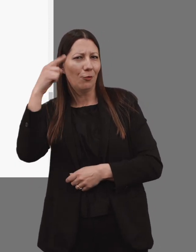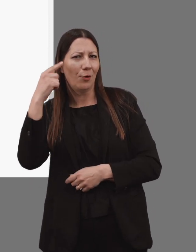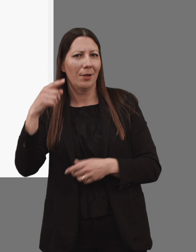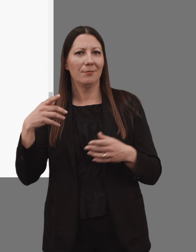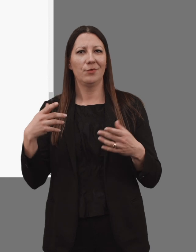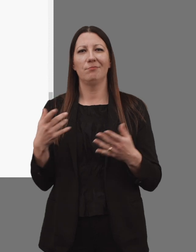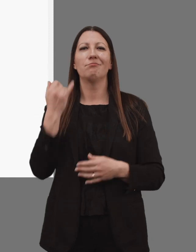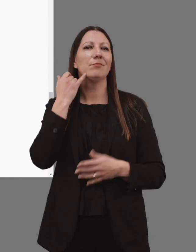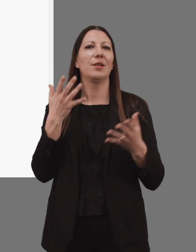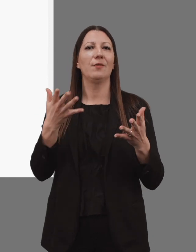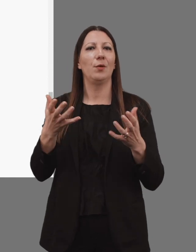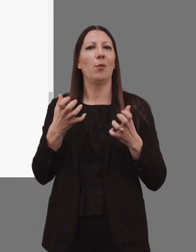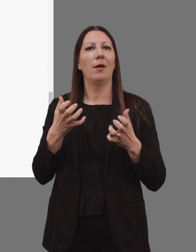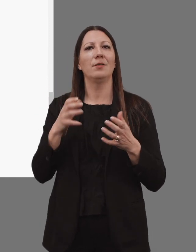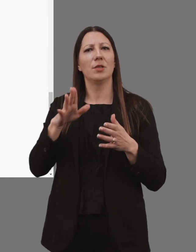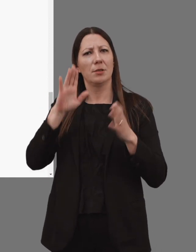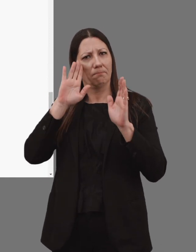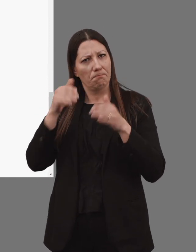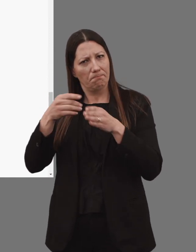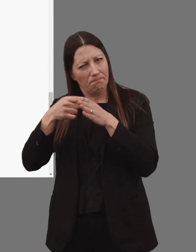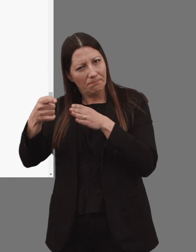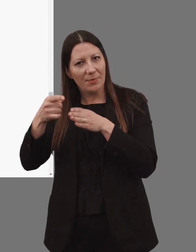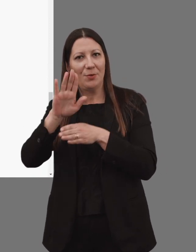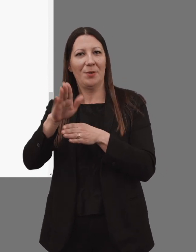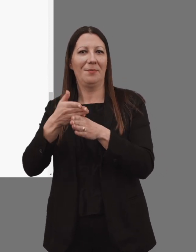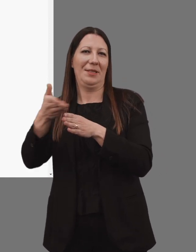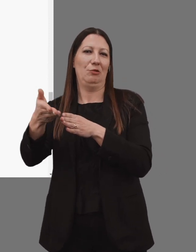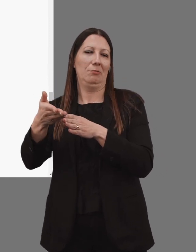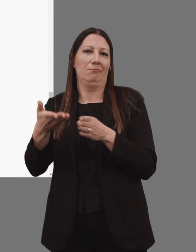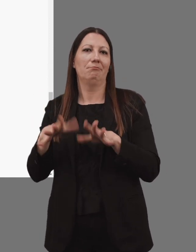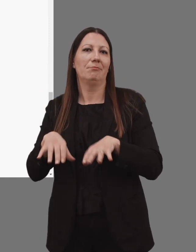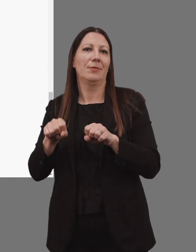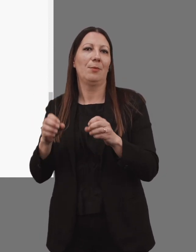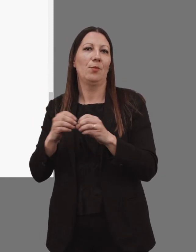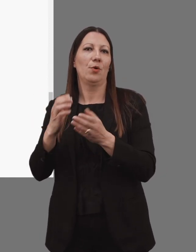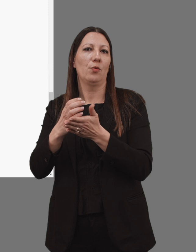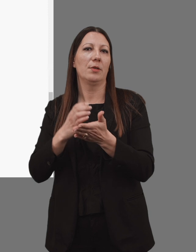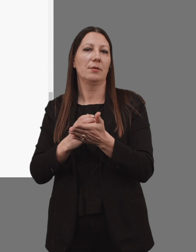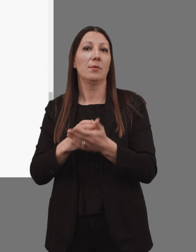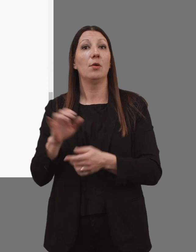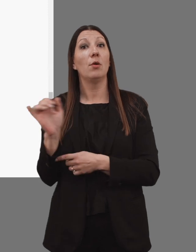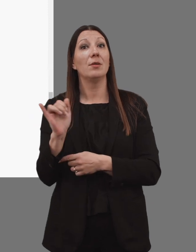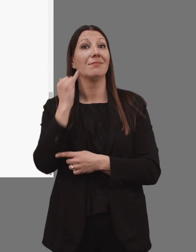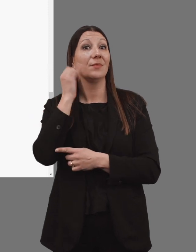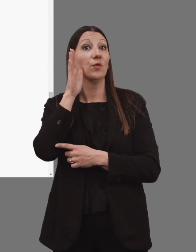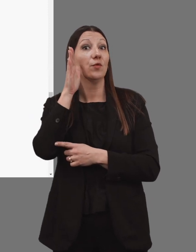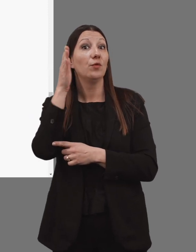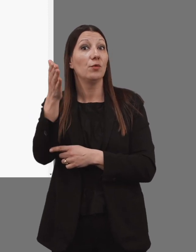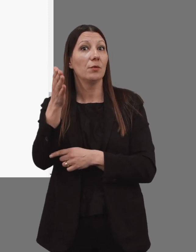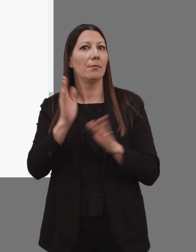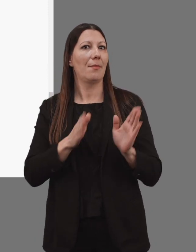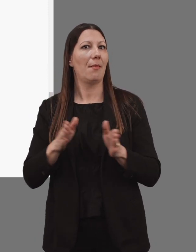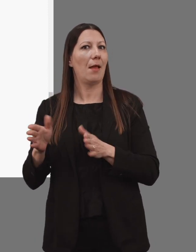specialized area within your major. And also, if you do plan to pursue a master's degree in the future, for example,